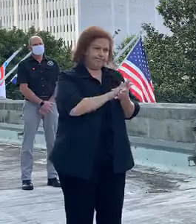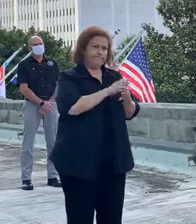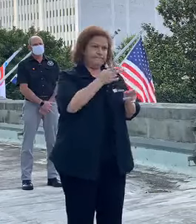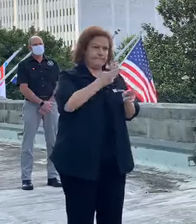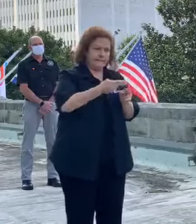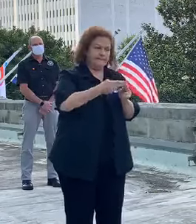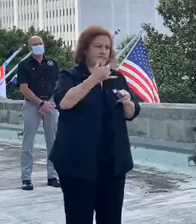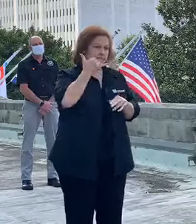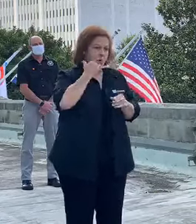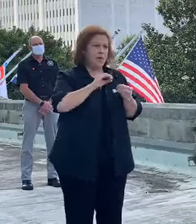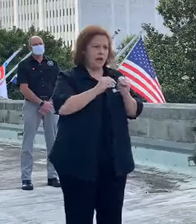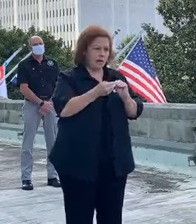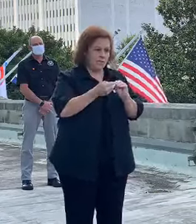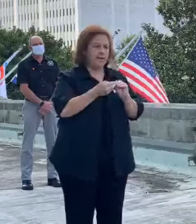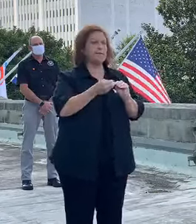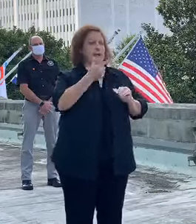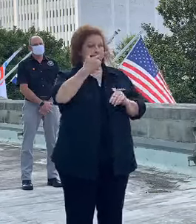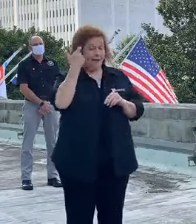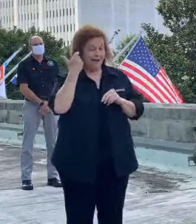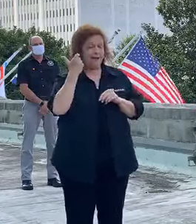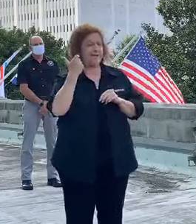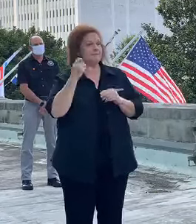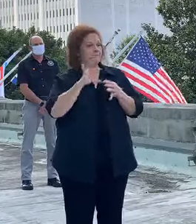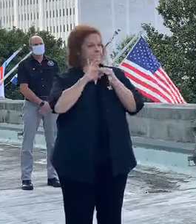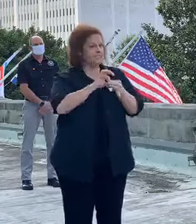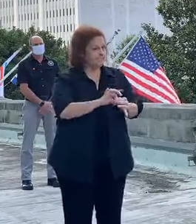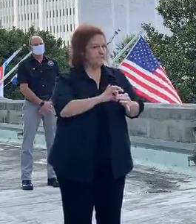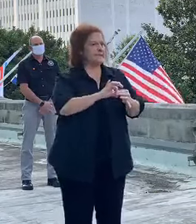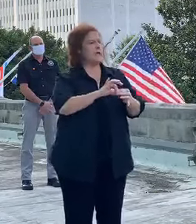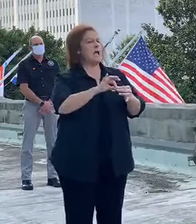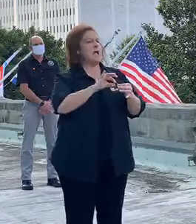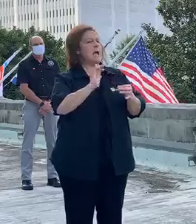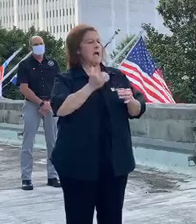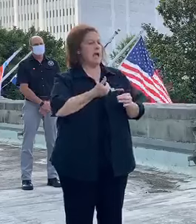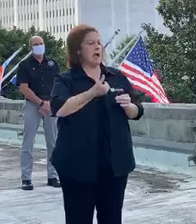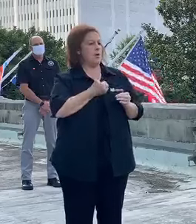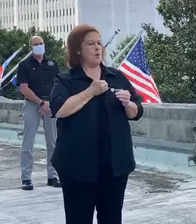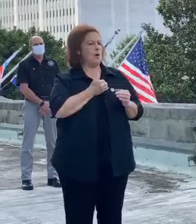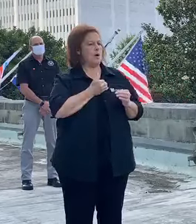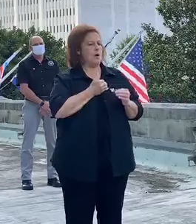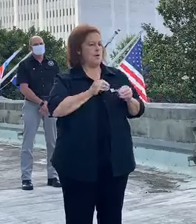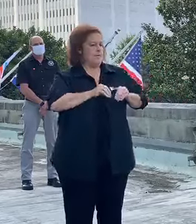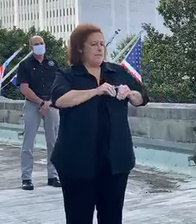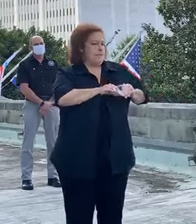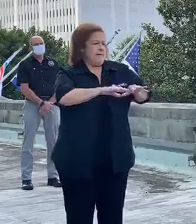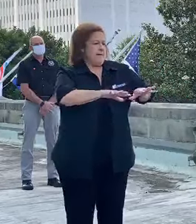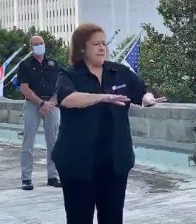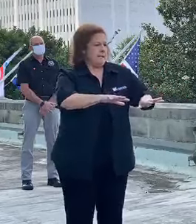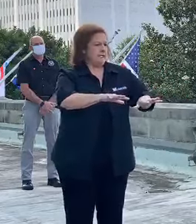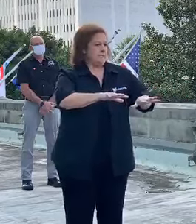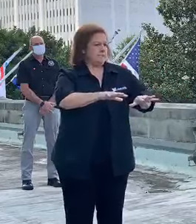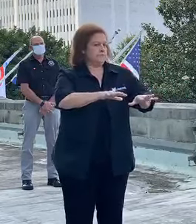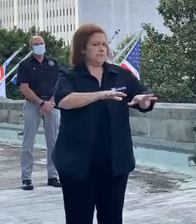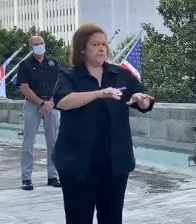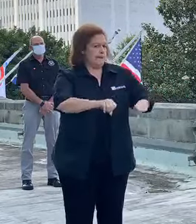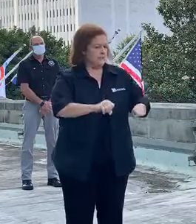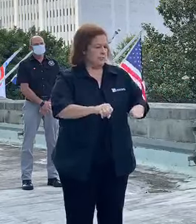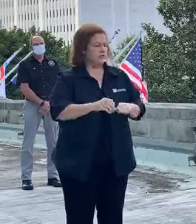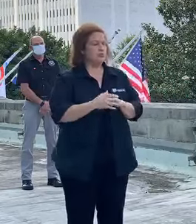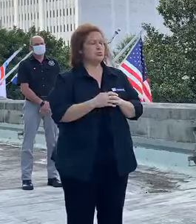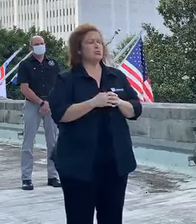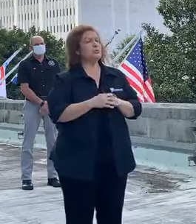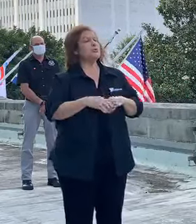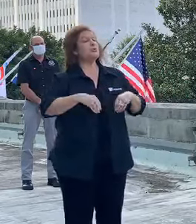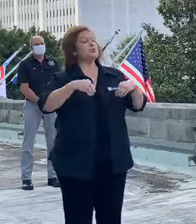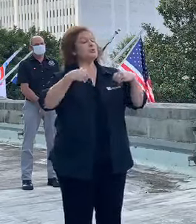matter, and it does tie in to our contact tracing process. Retail.